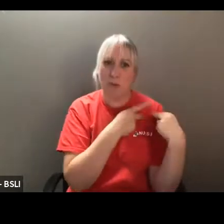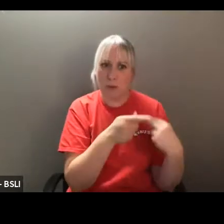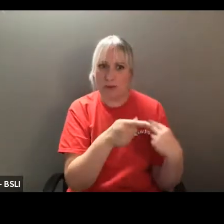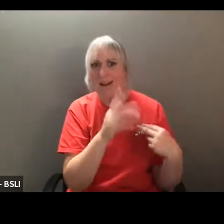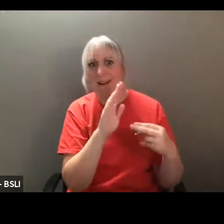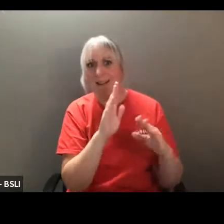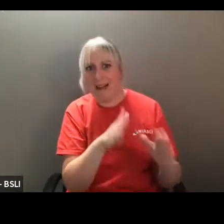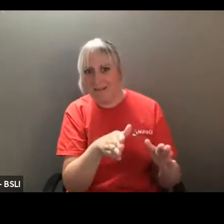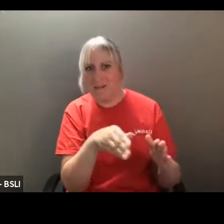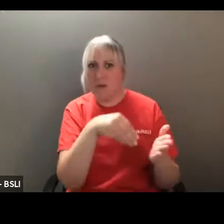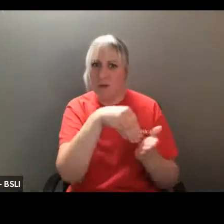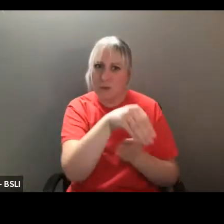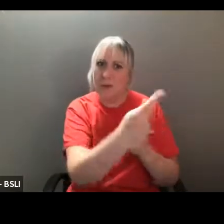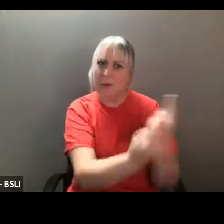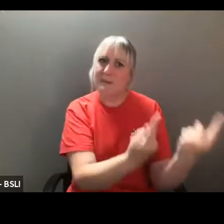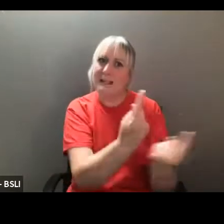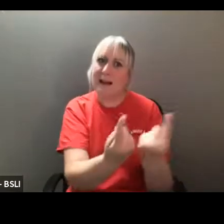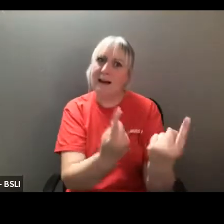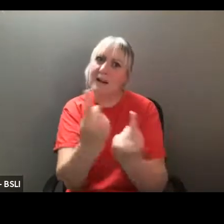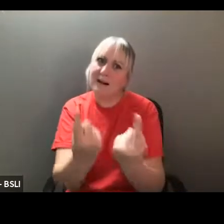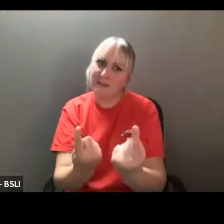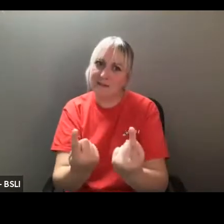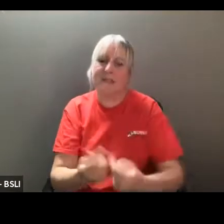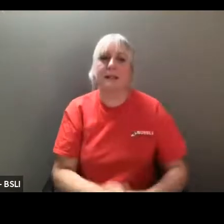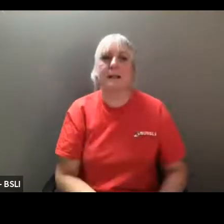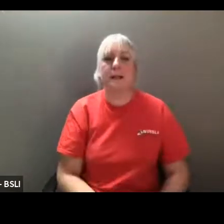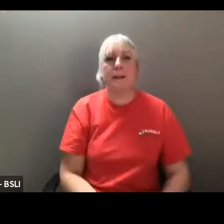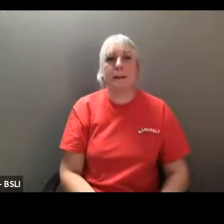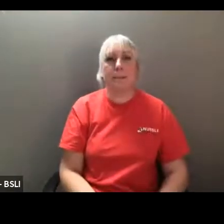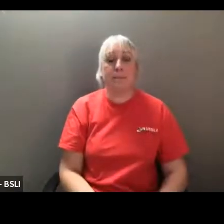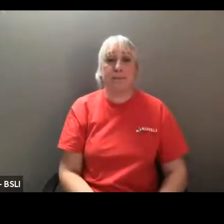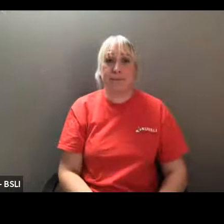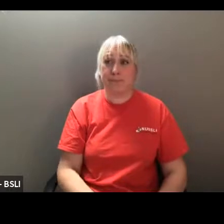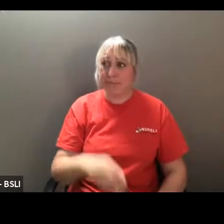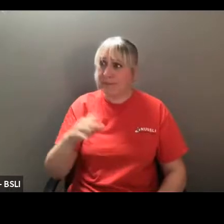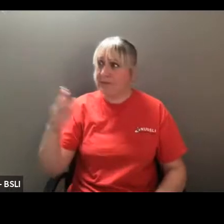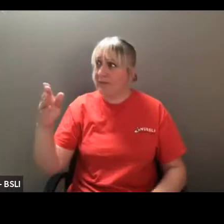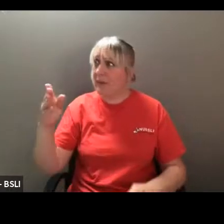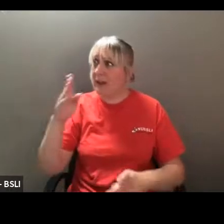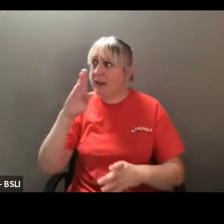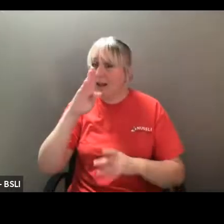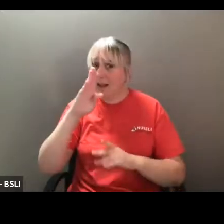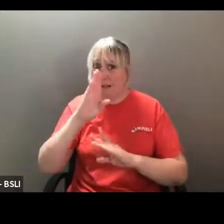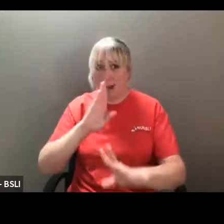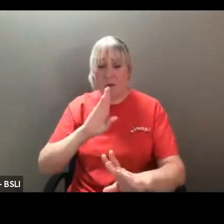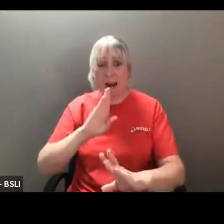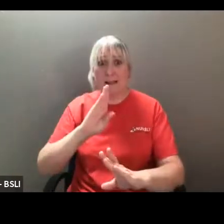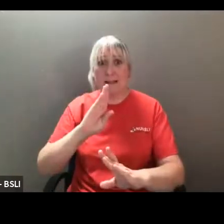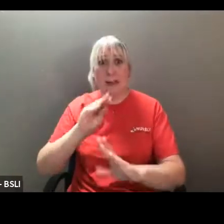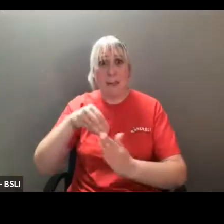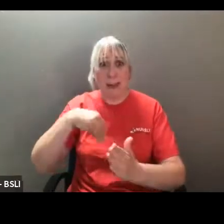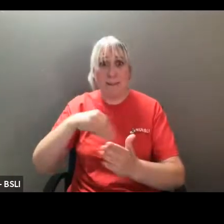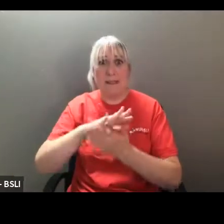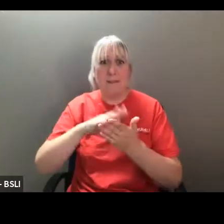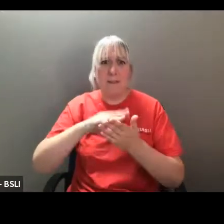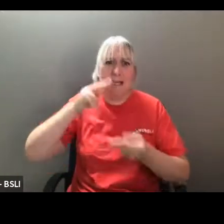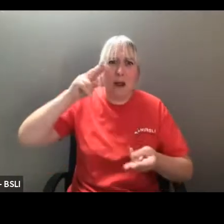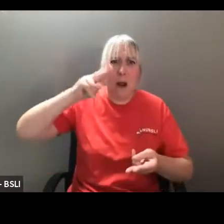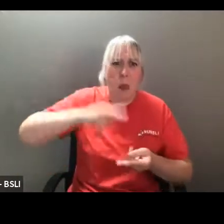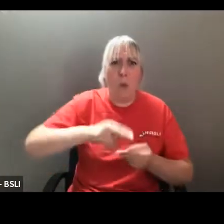perform the role of a CEO on an unpaid basis. Direct payments have meant lower wages and fewer